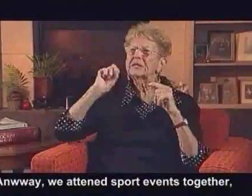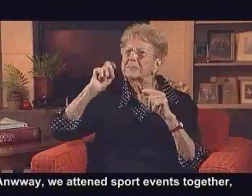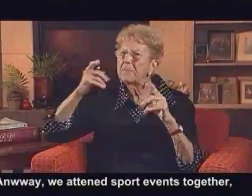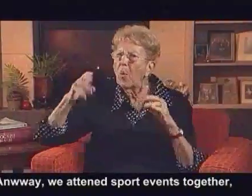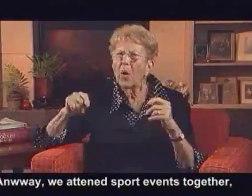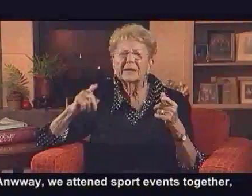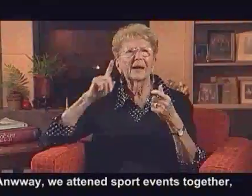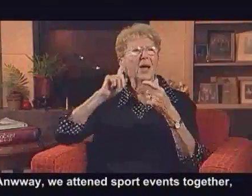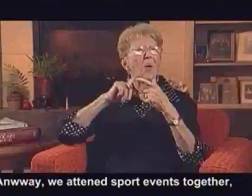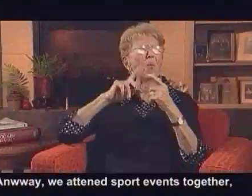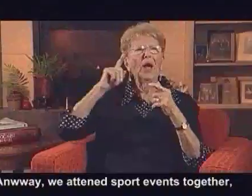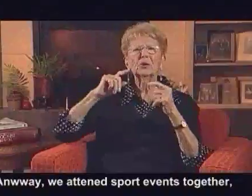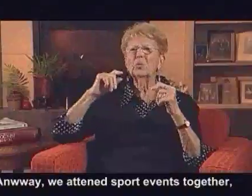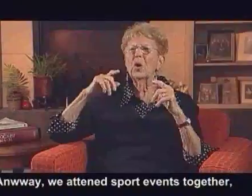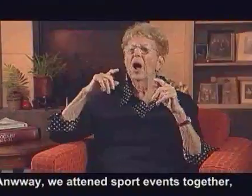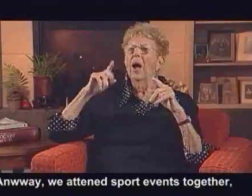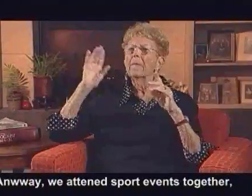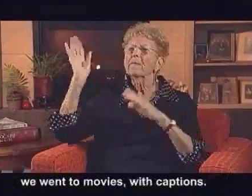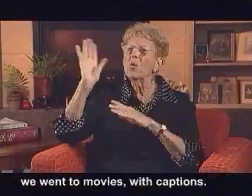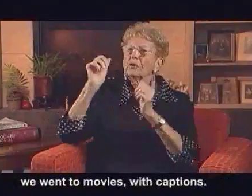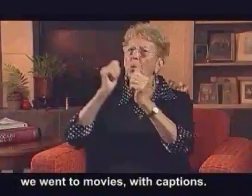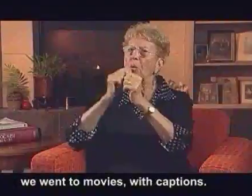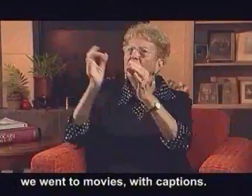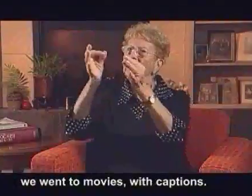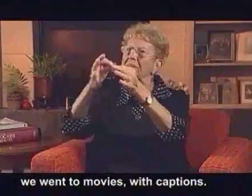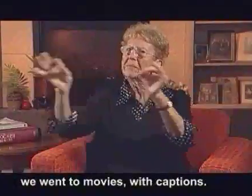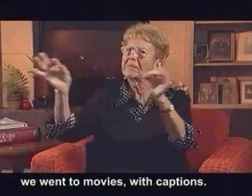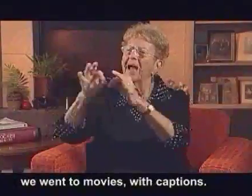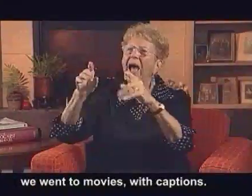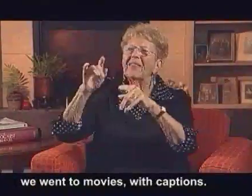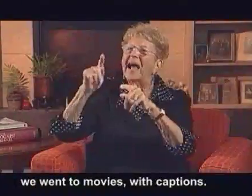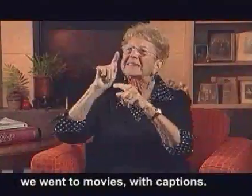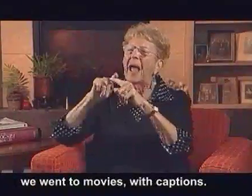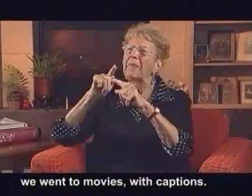Anyway, we attended sports events together. We went to movies with captions.